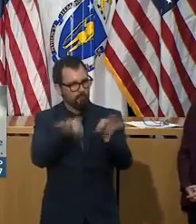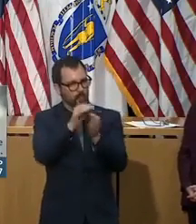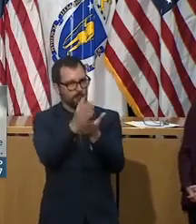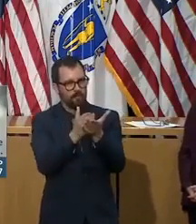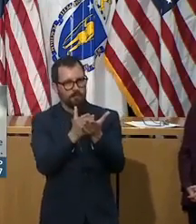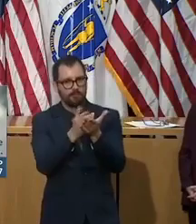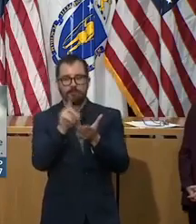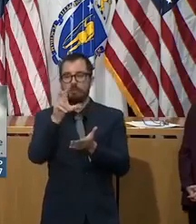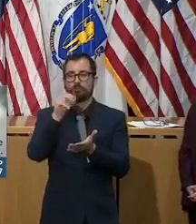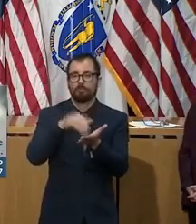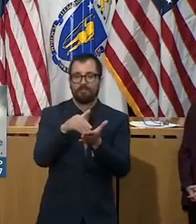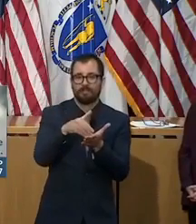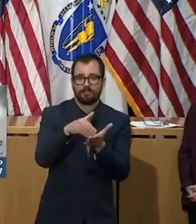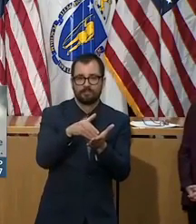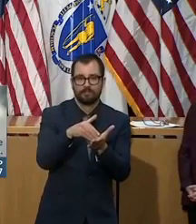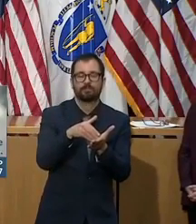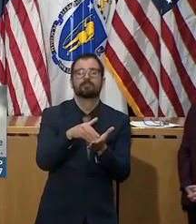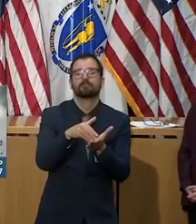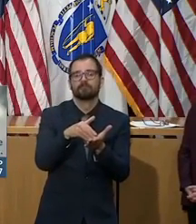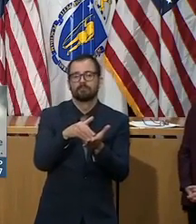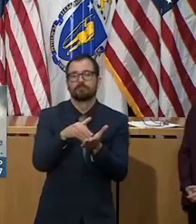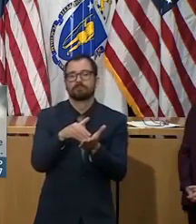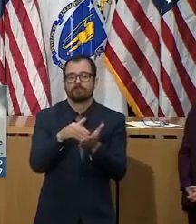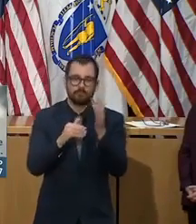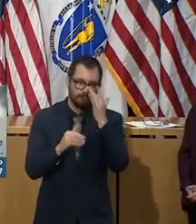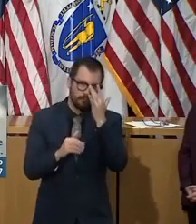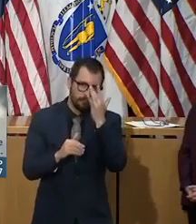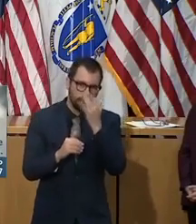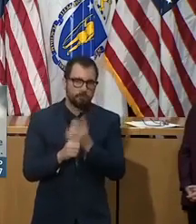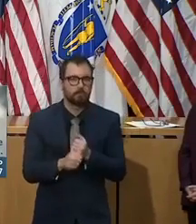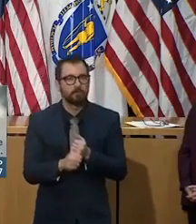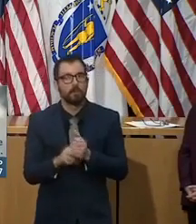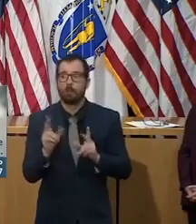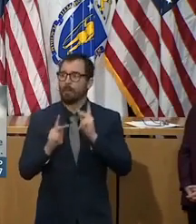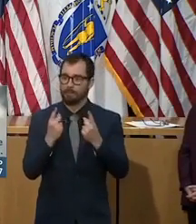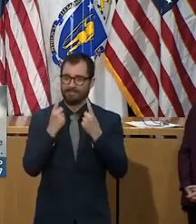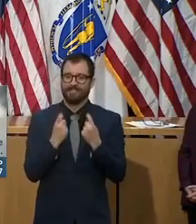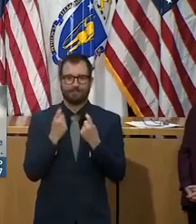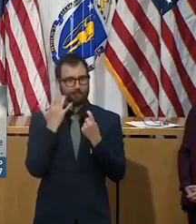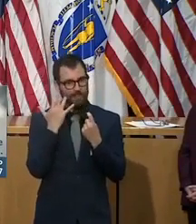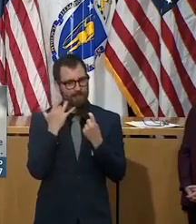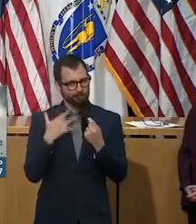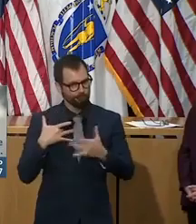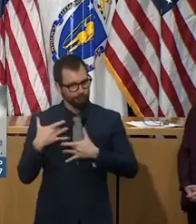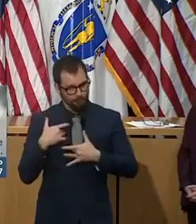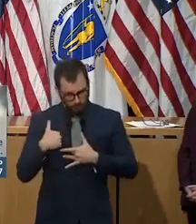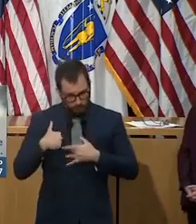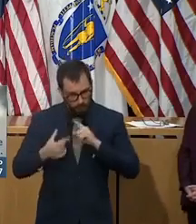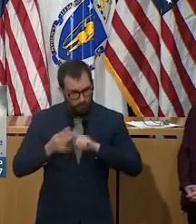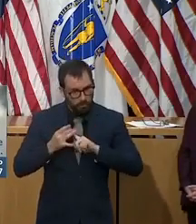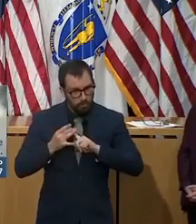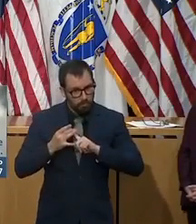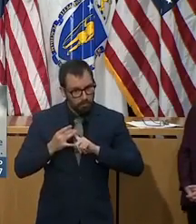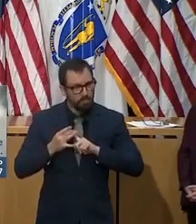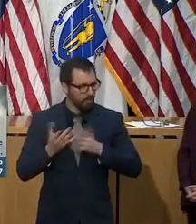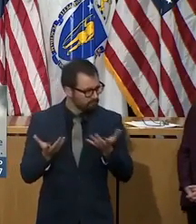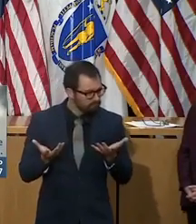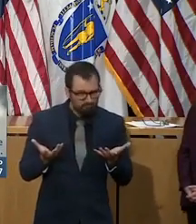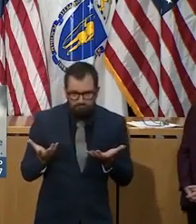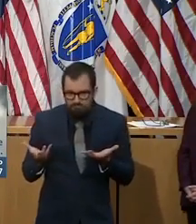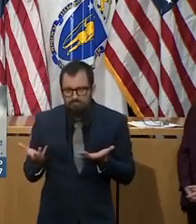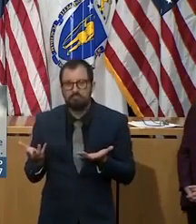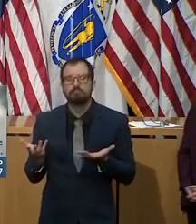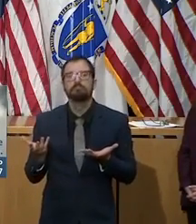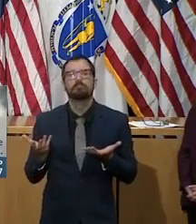A big part of the push associated with the things people must do